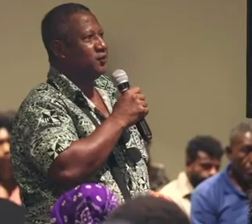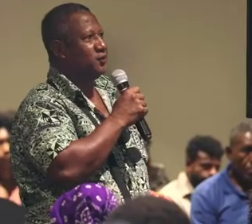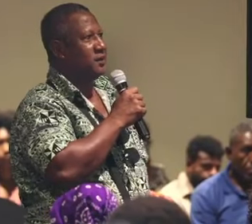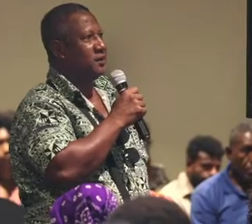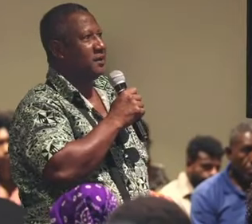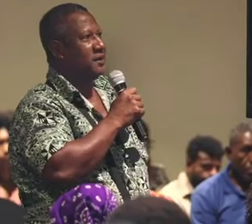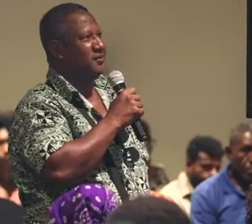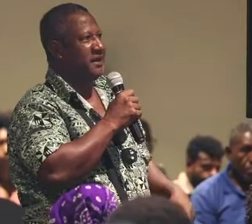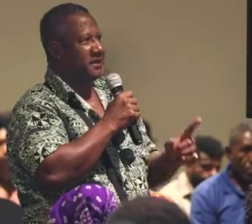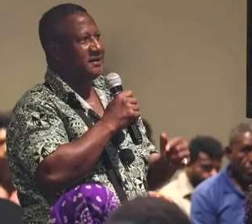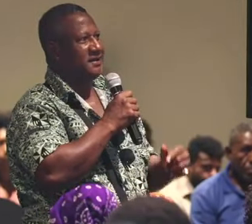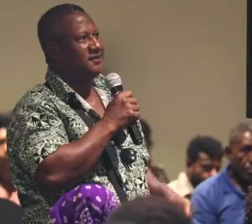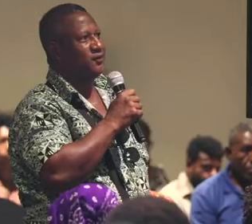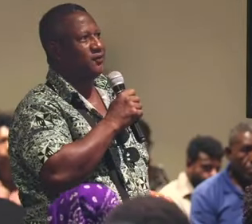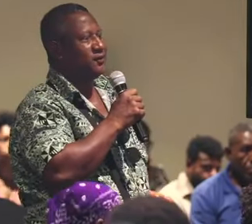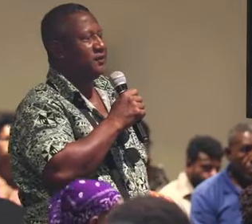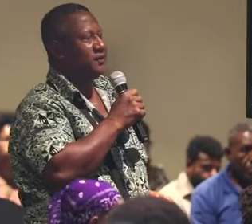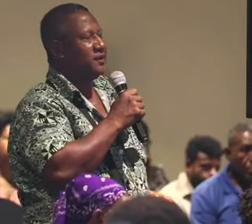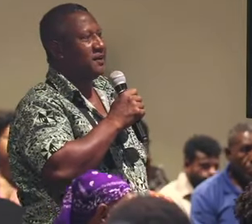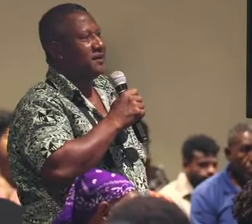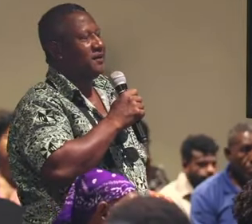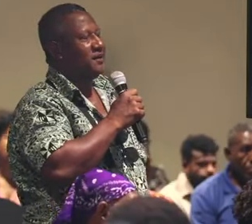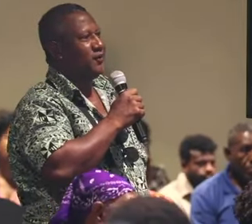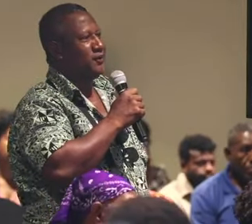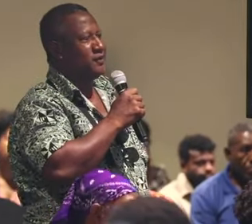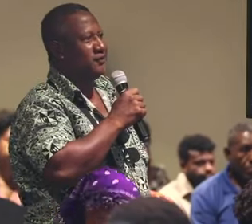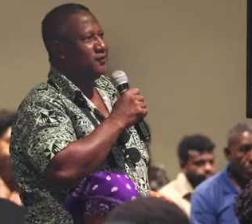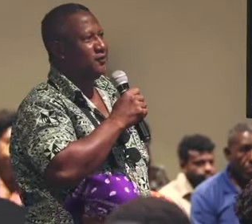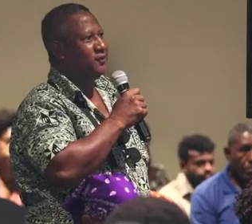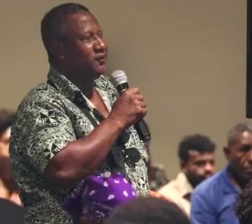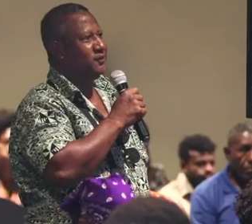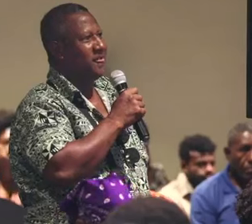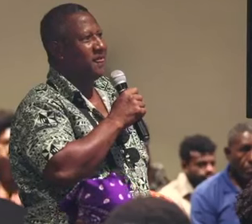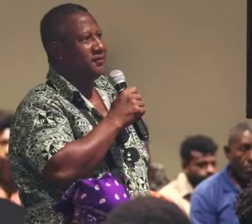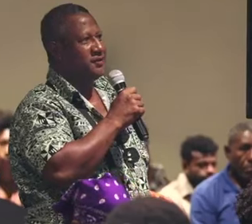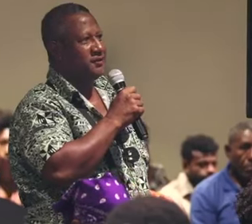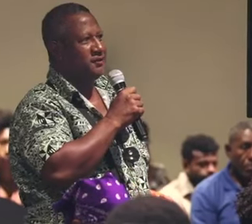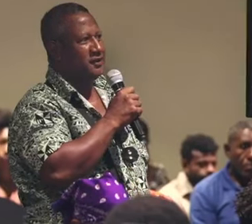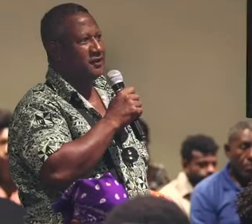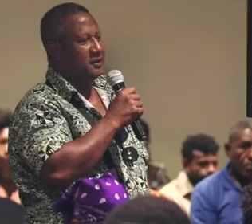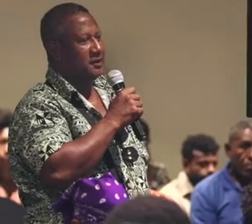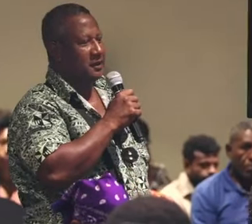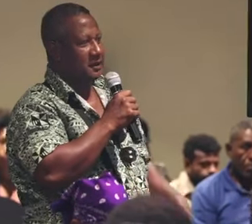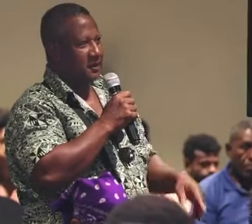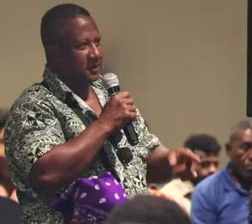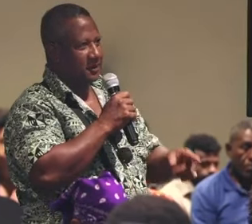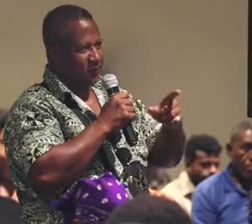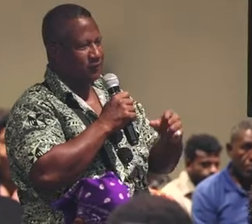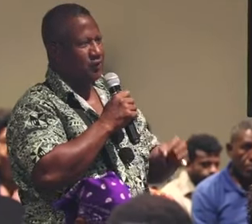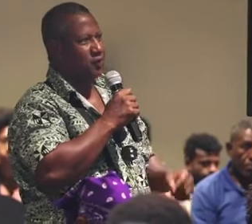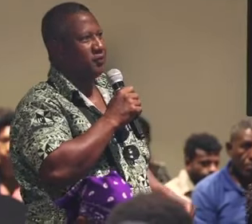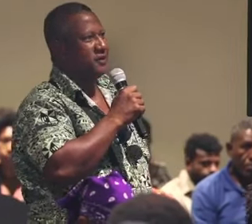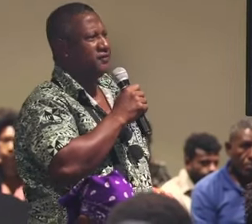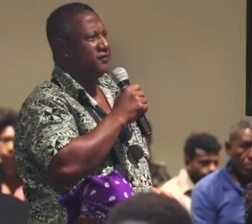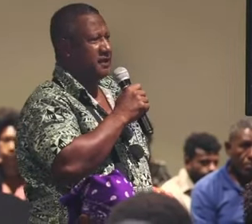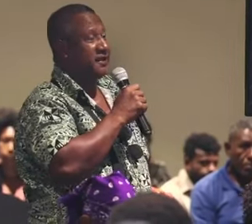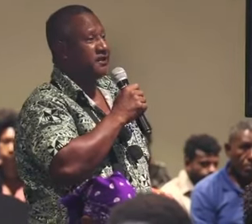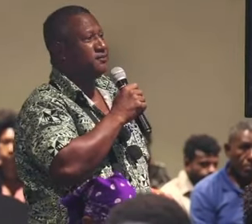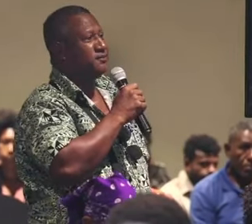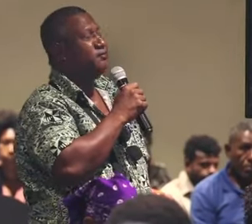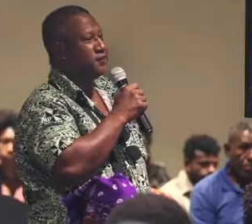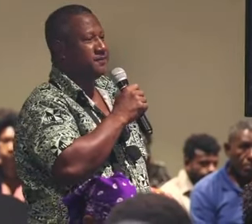who I met last year for when I was here for registering in one of these cooperative